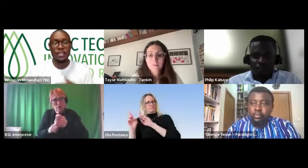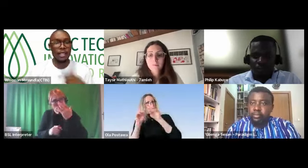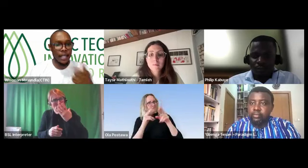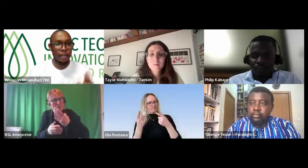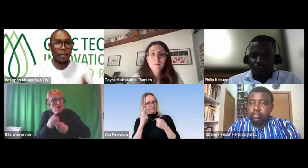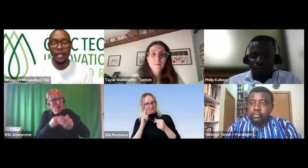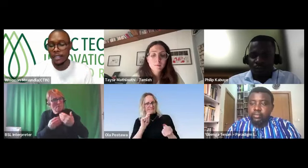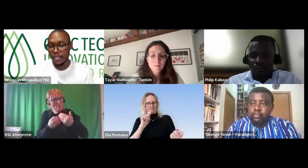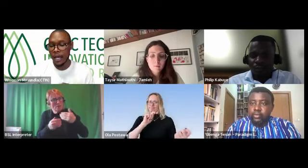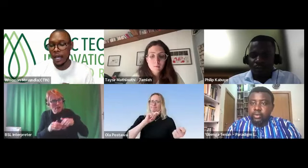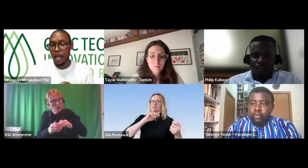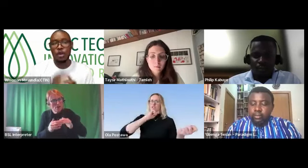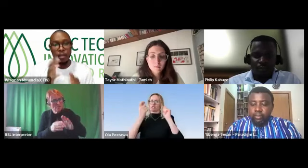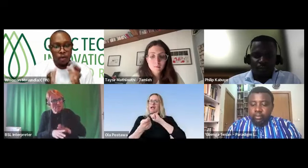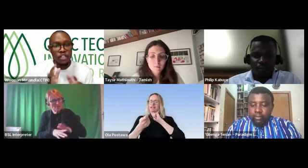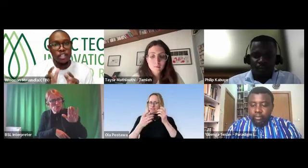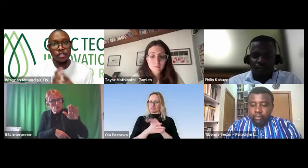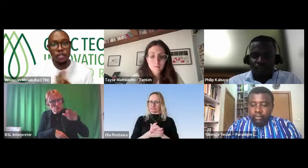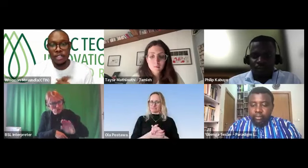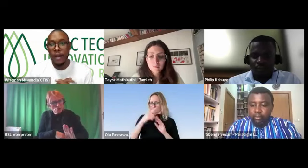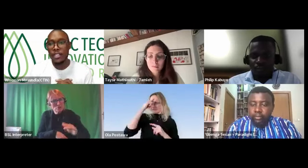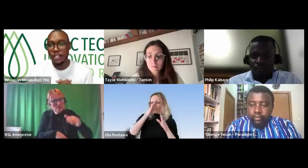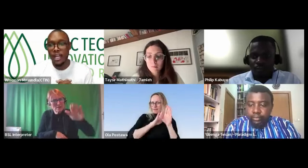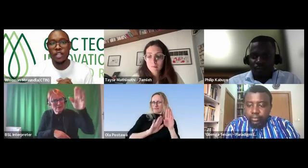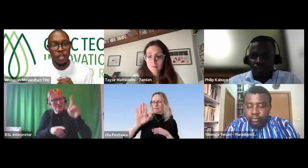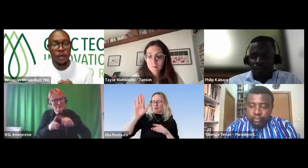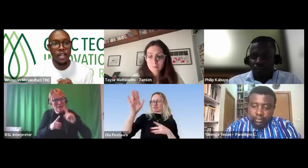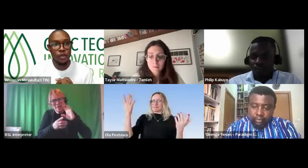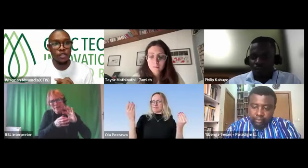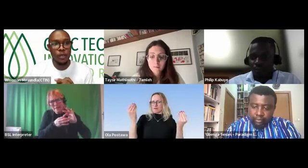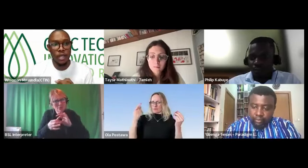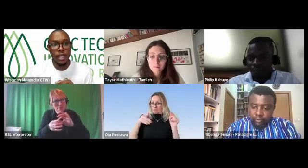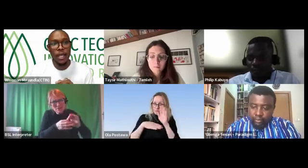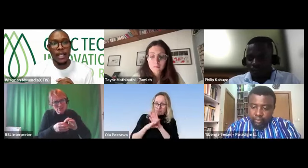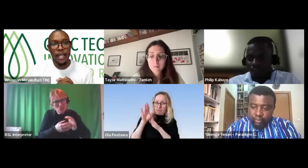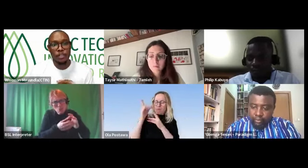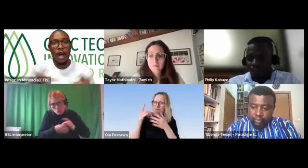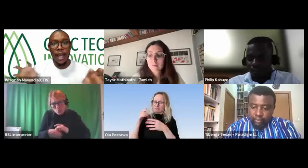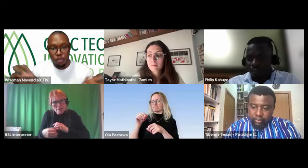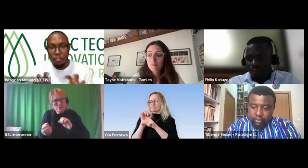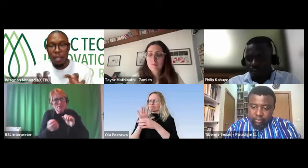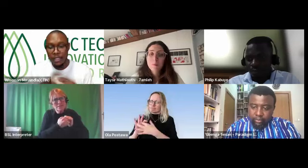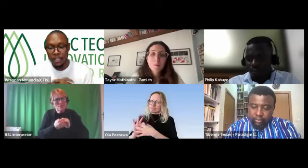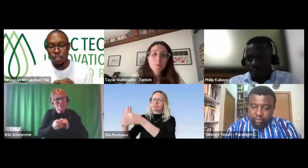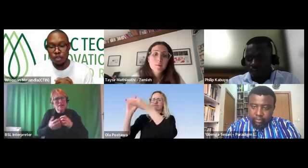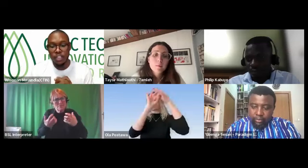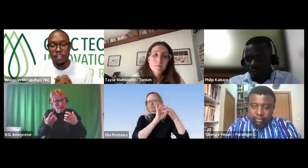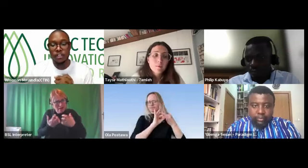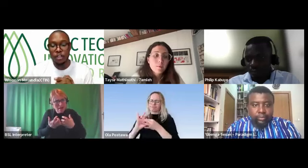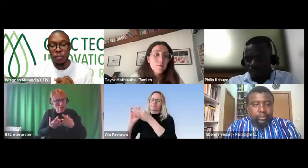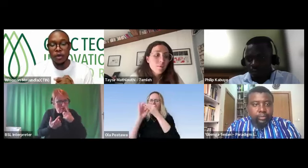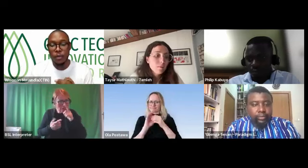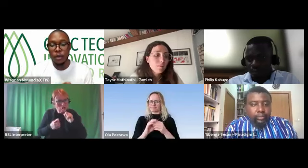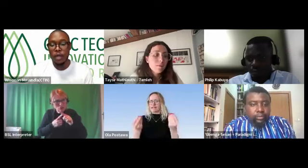future trends, and it came up that collaboration and solidarity is actually a way in which we can try to mend this